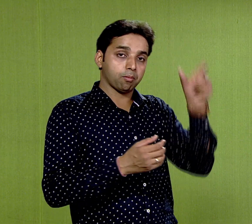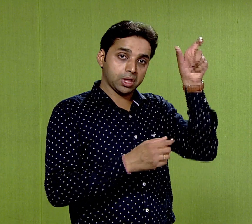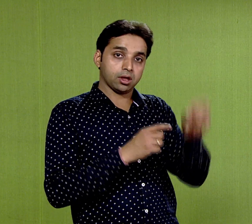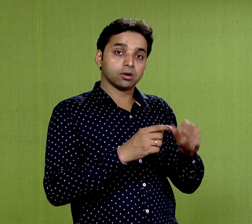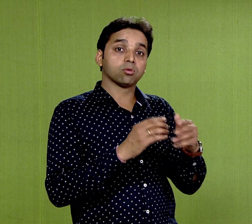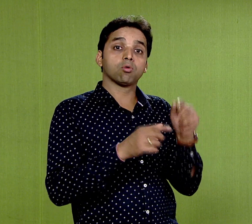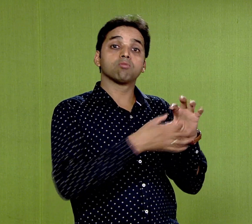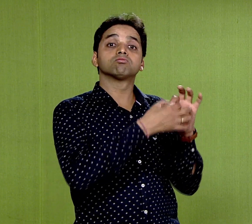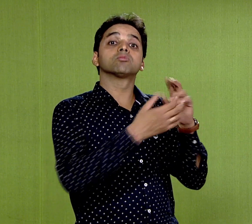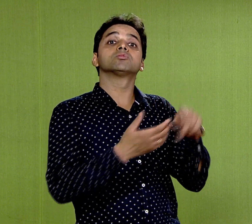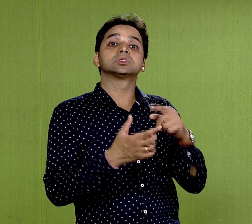time were